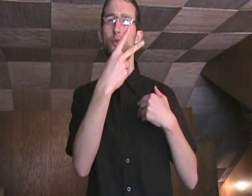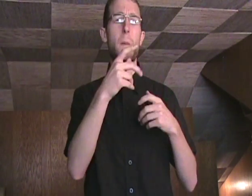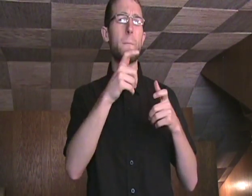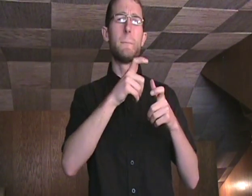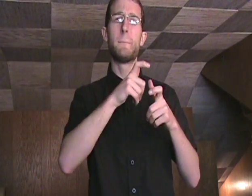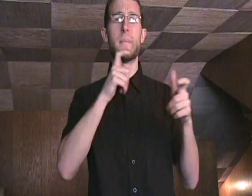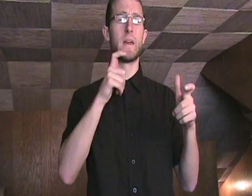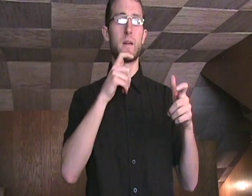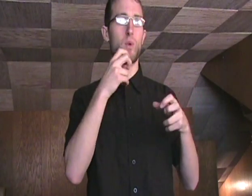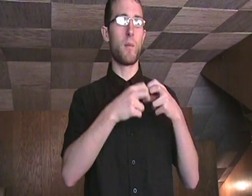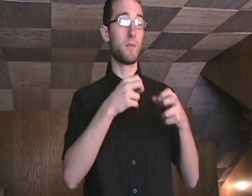Nick?